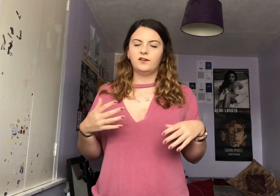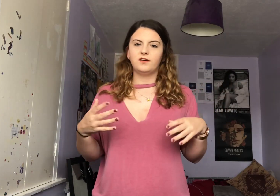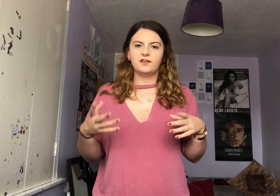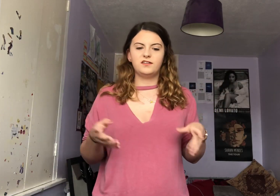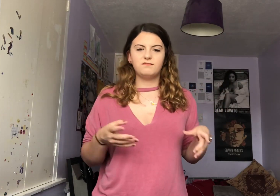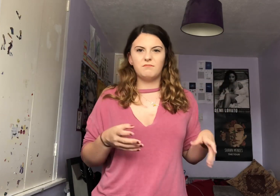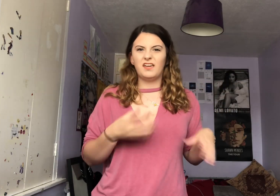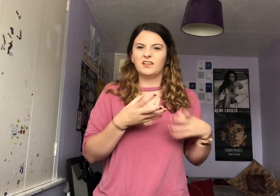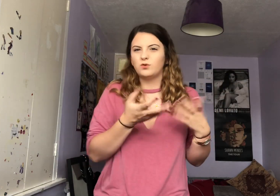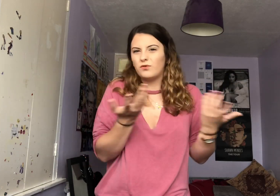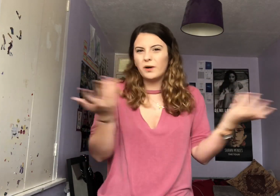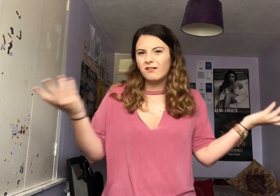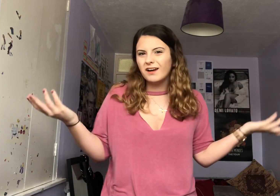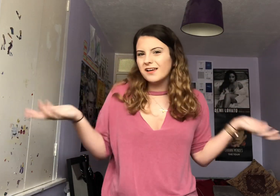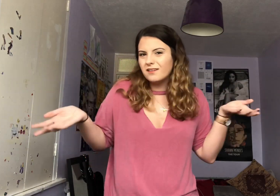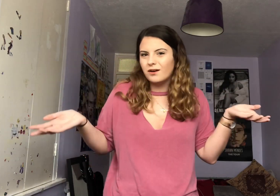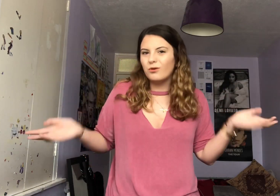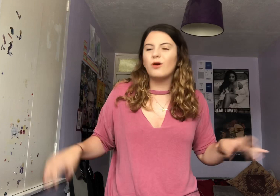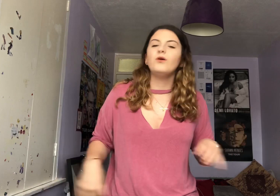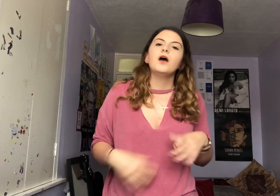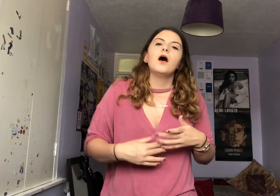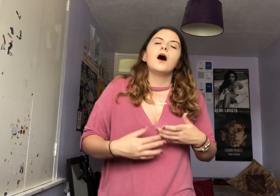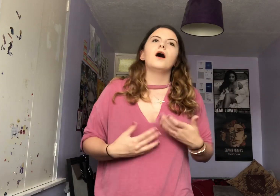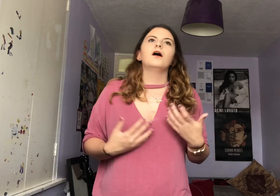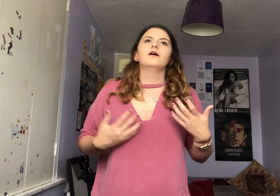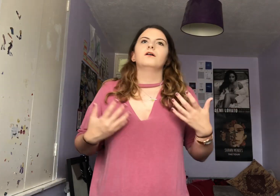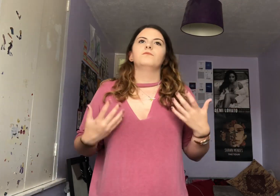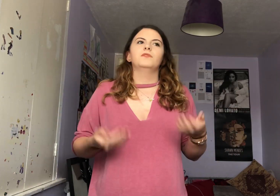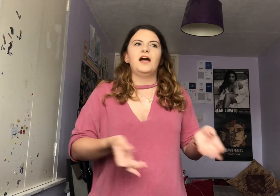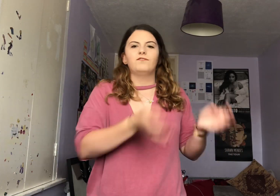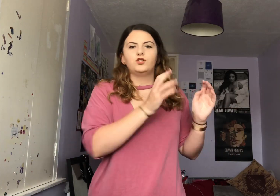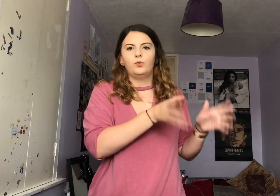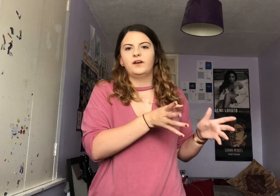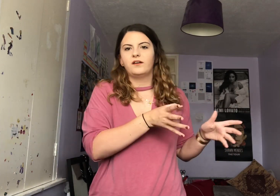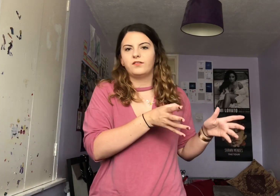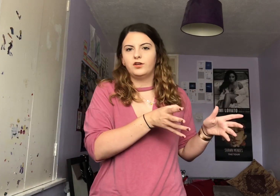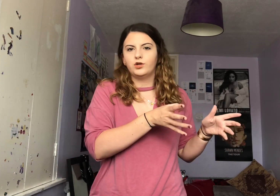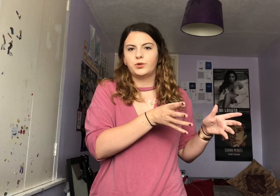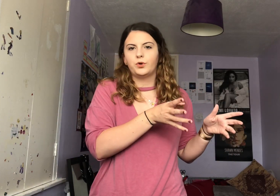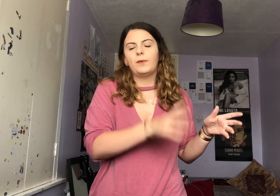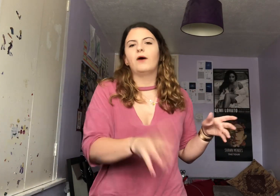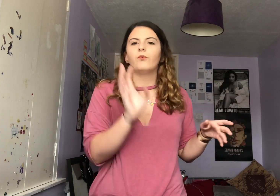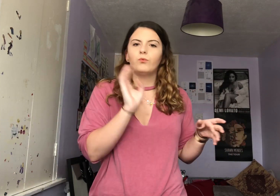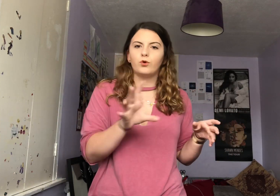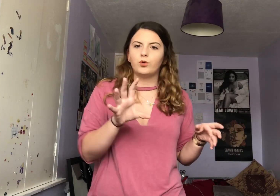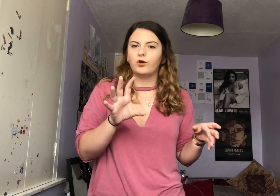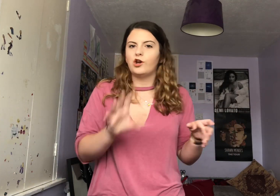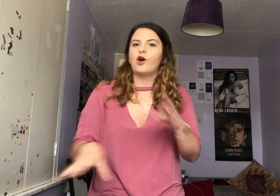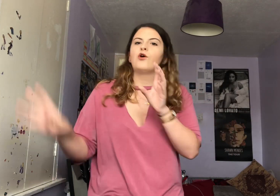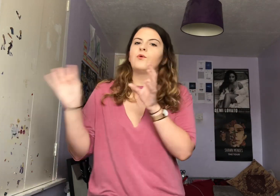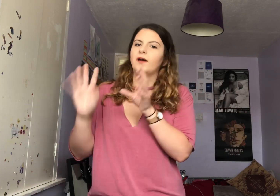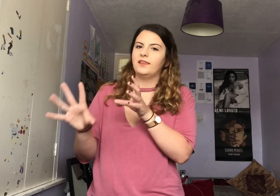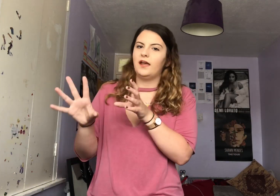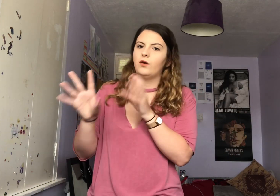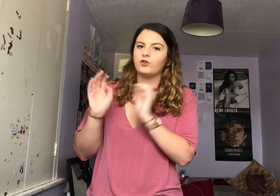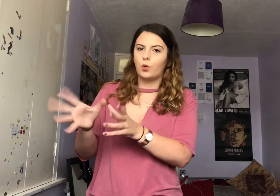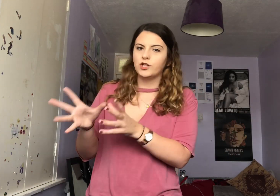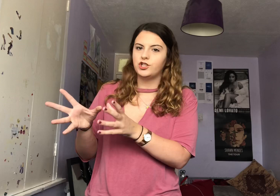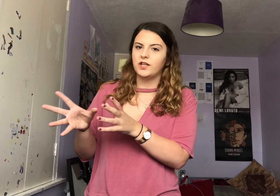to make it sort of quicker, I guess, I don't know. They have the topic that you're going to talk about, what you want to know, and then the question at the